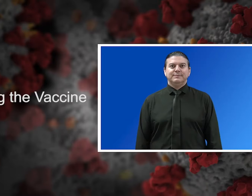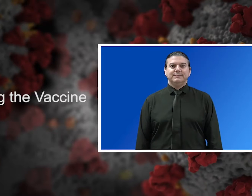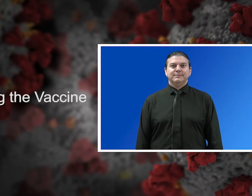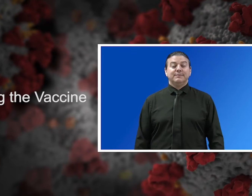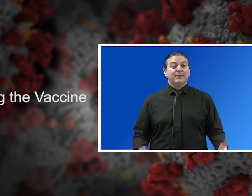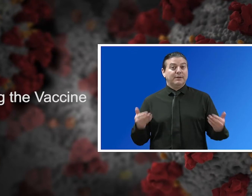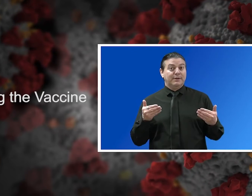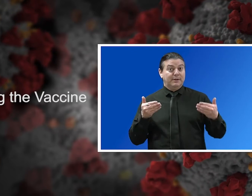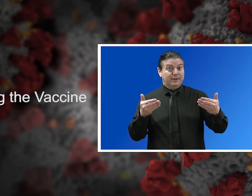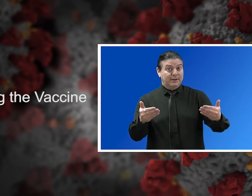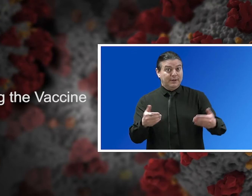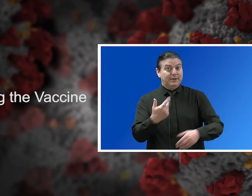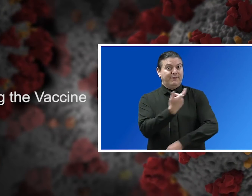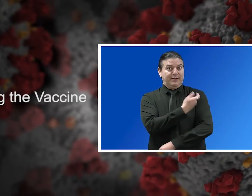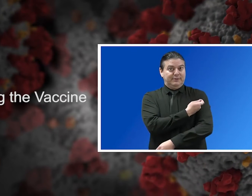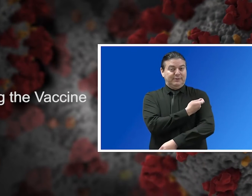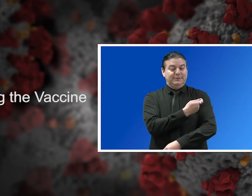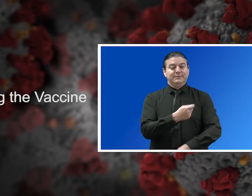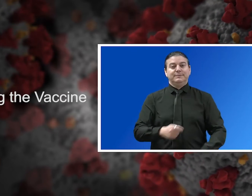Getting the vaccine.